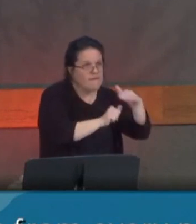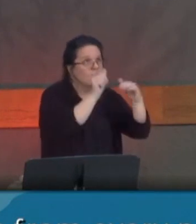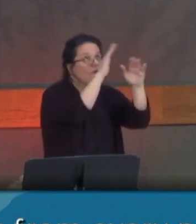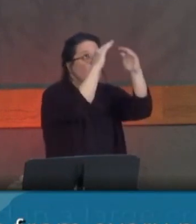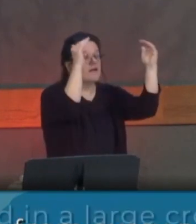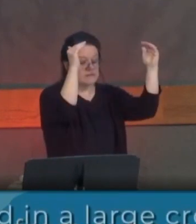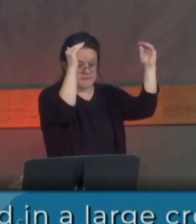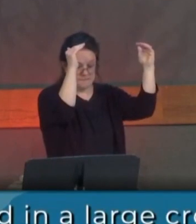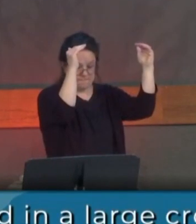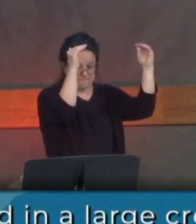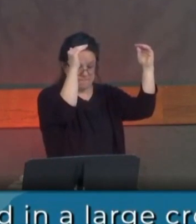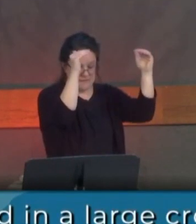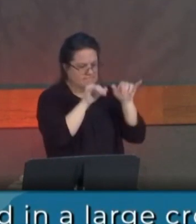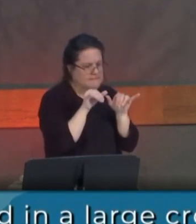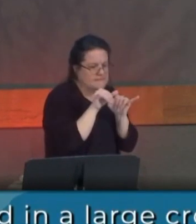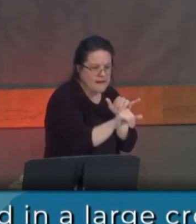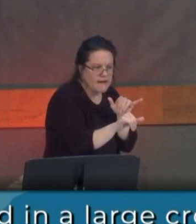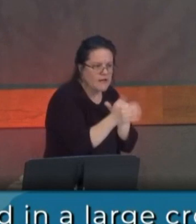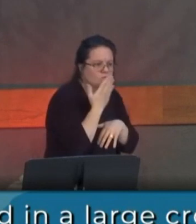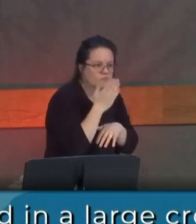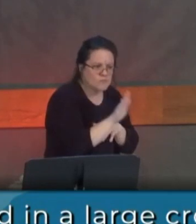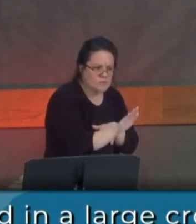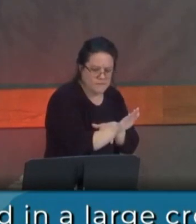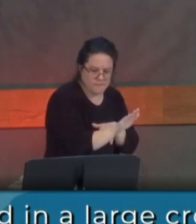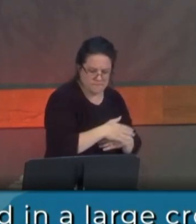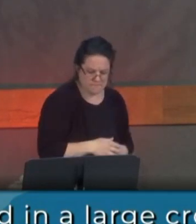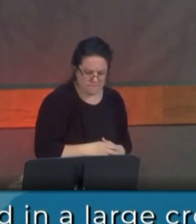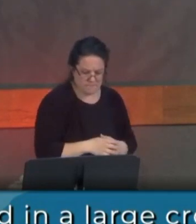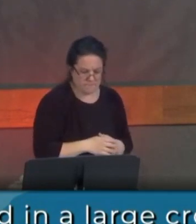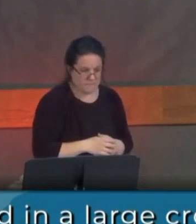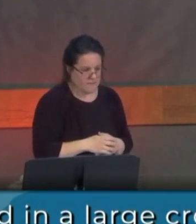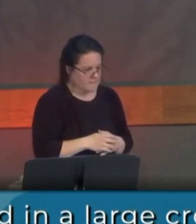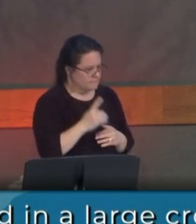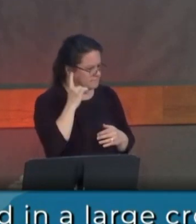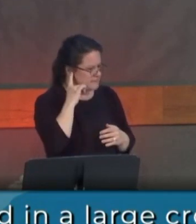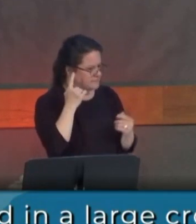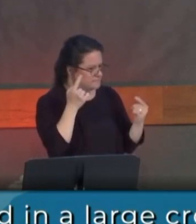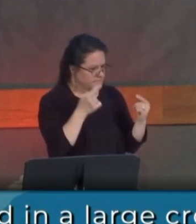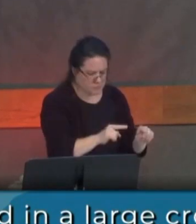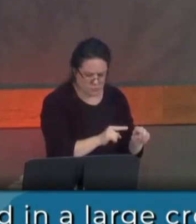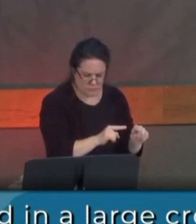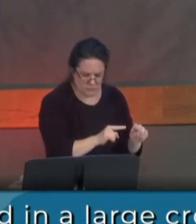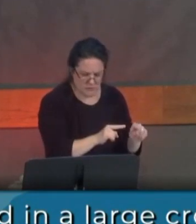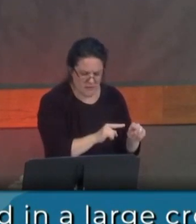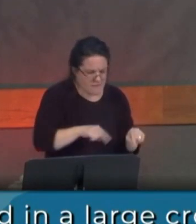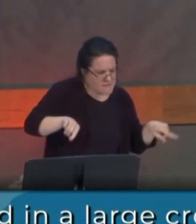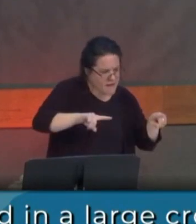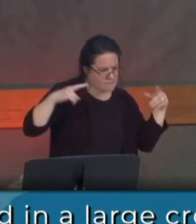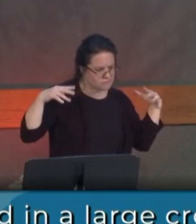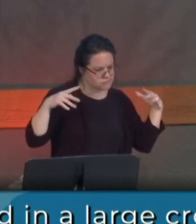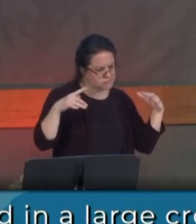anyway, so this is kind of like during Pentecost. This is a Pentecost Mass. Oh, by the way, look